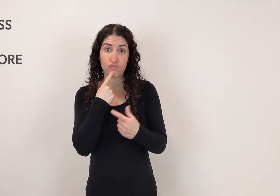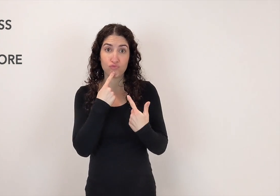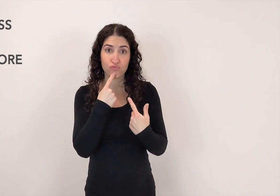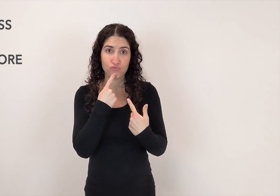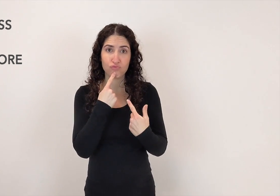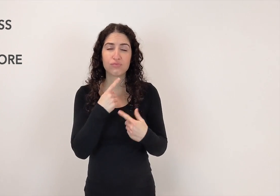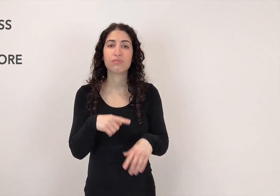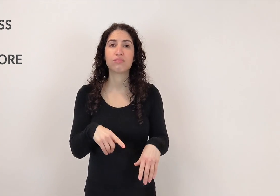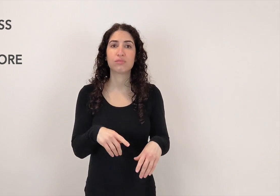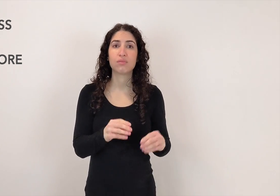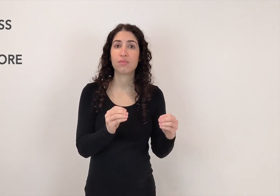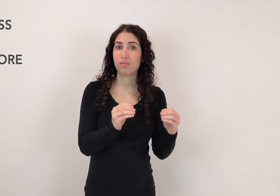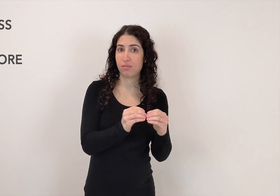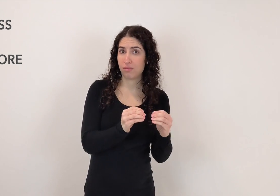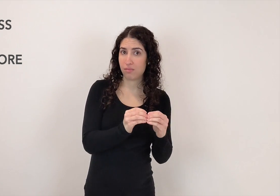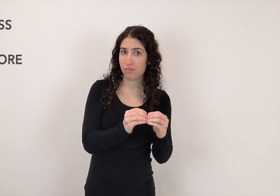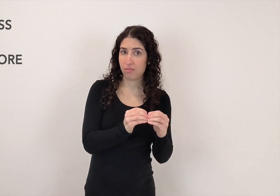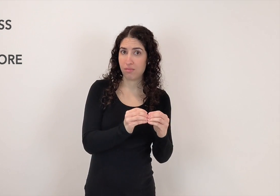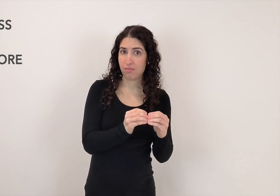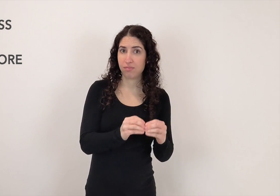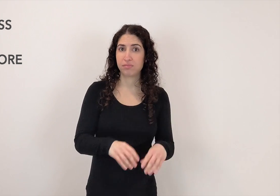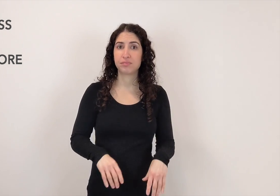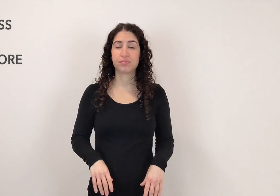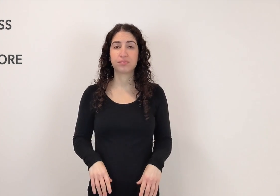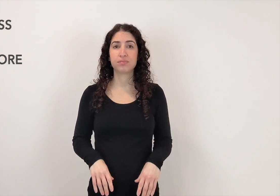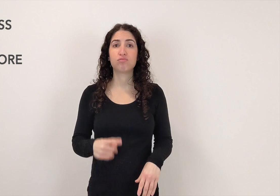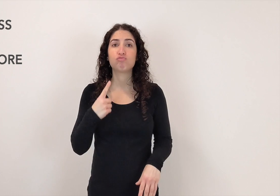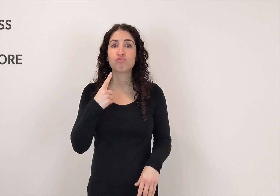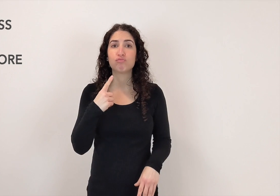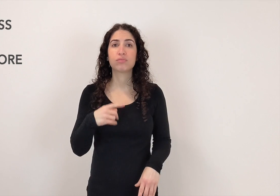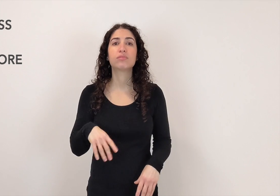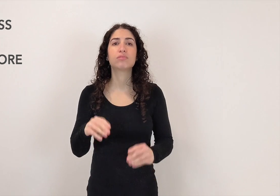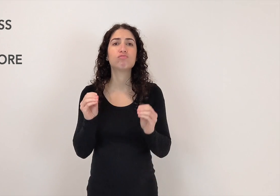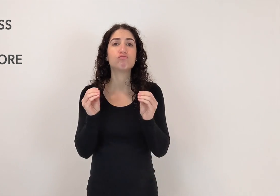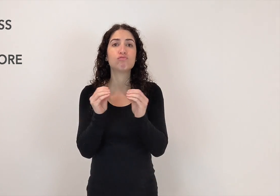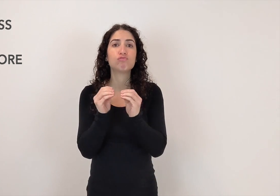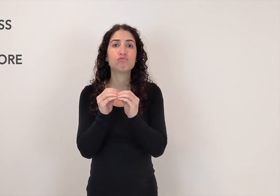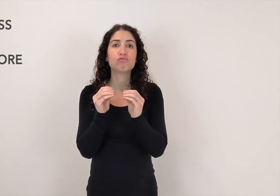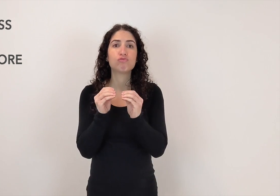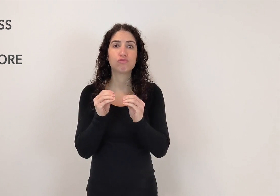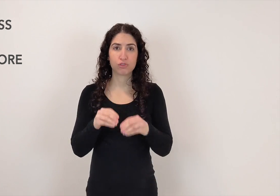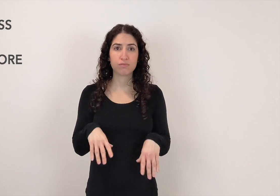Notice the lips pucker a little for not more, but for kiss.